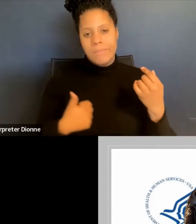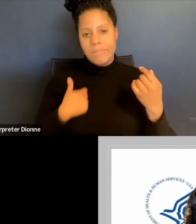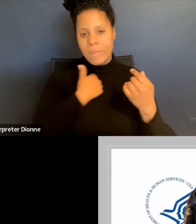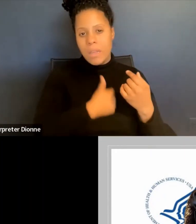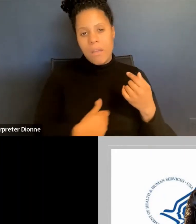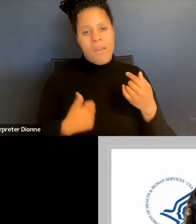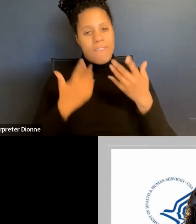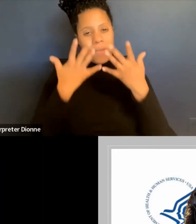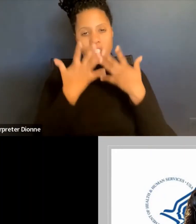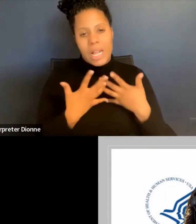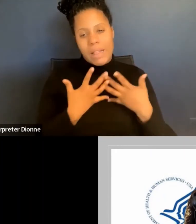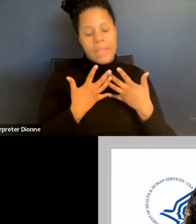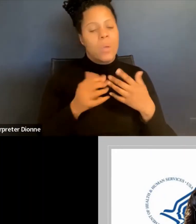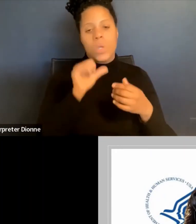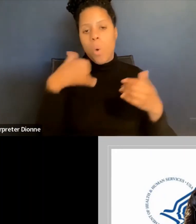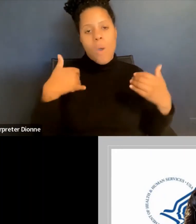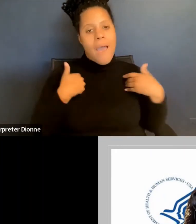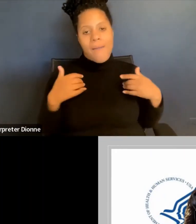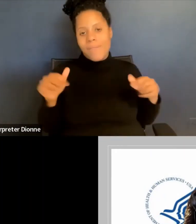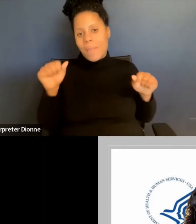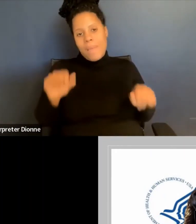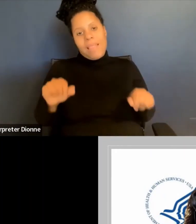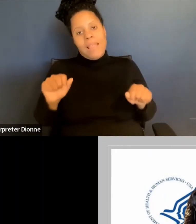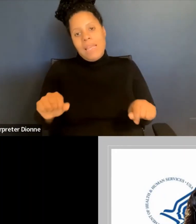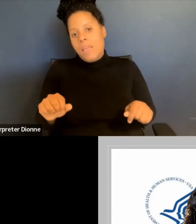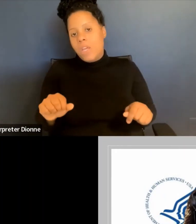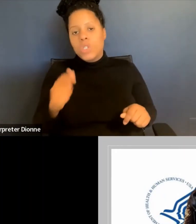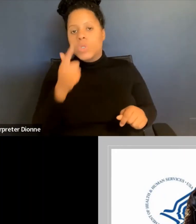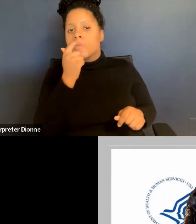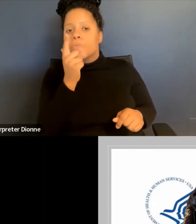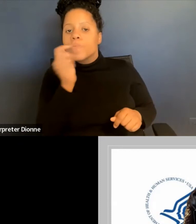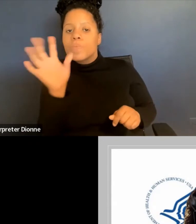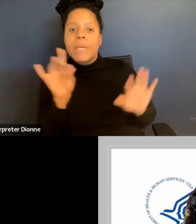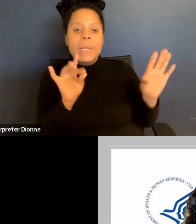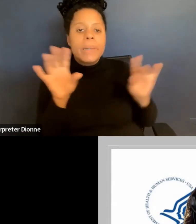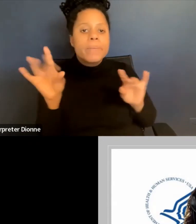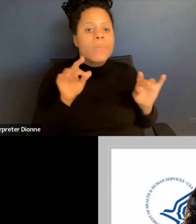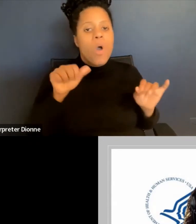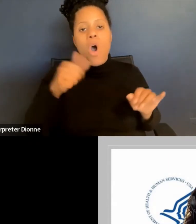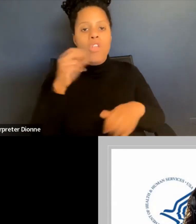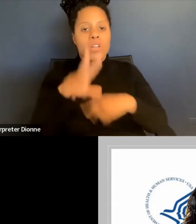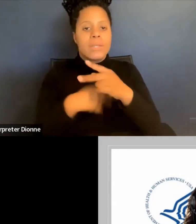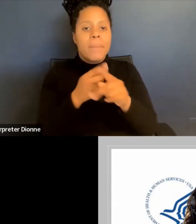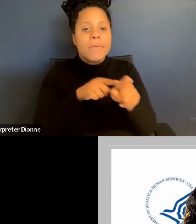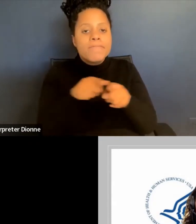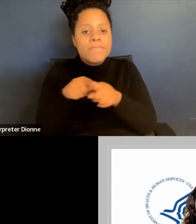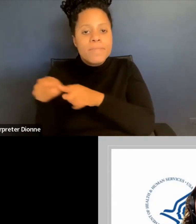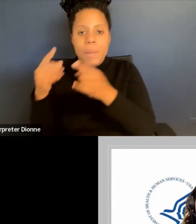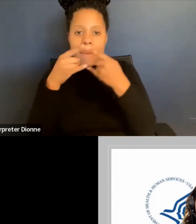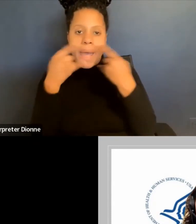don't have the ability to choose or select other types at this time. Okay.